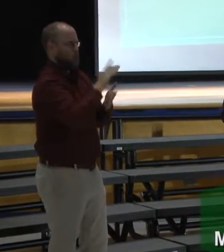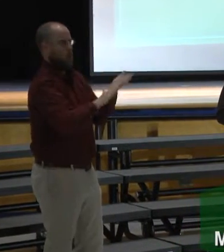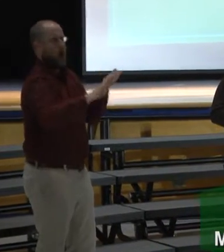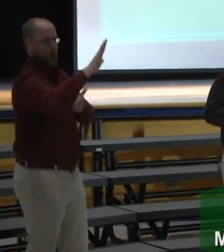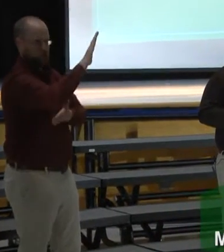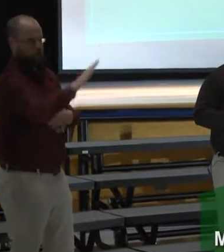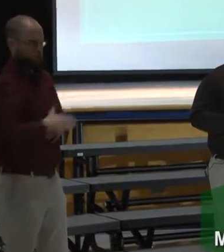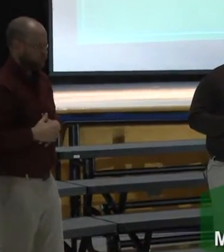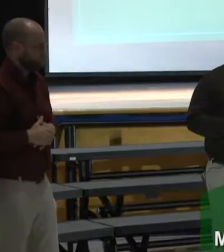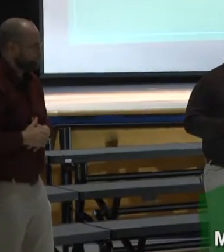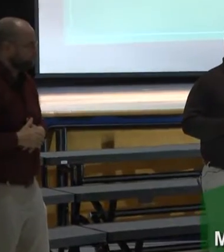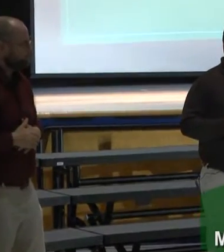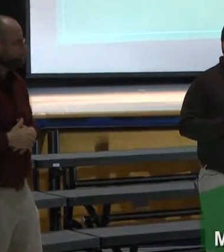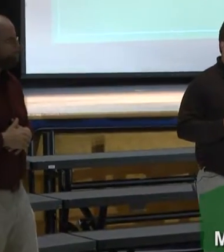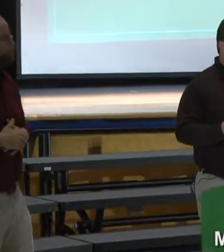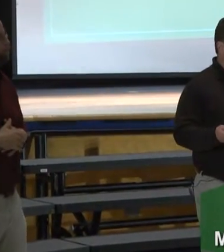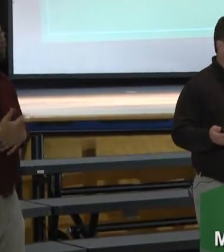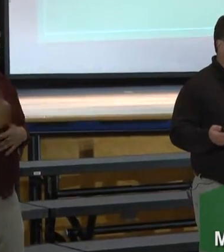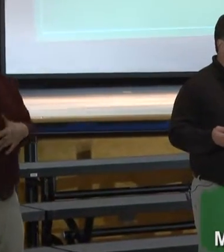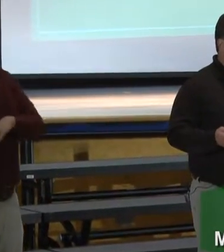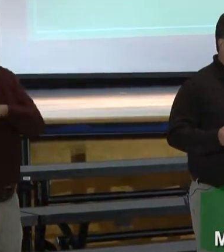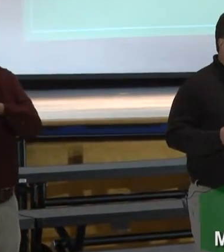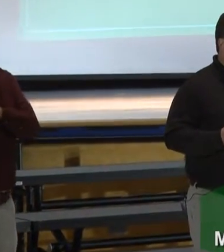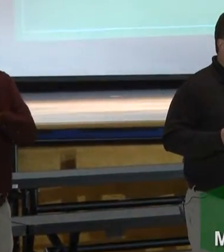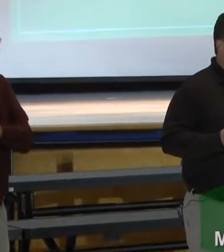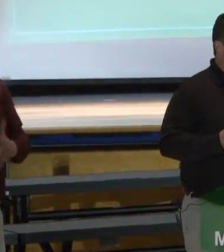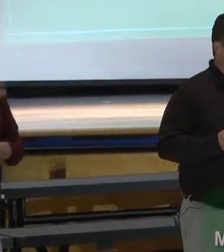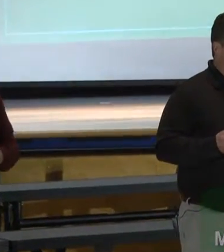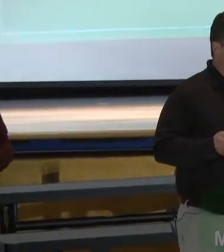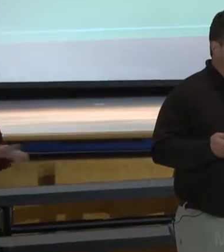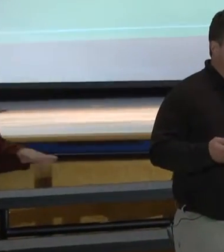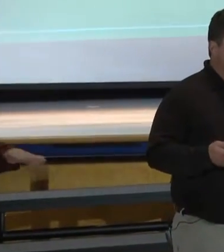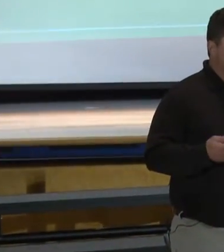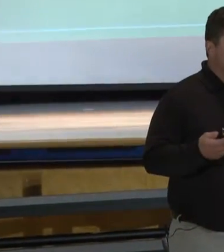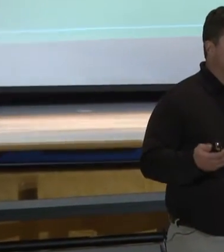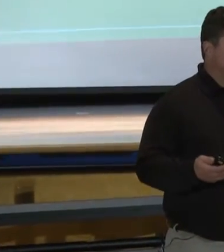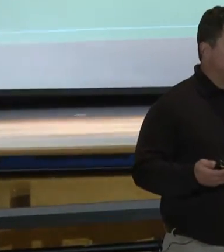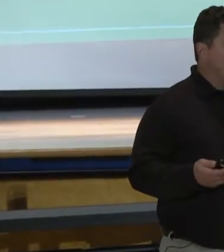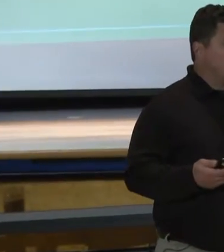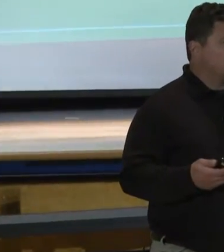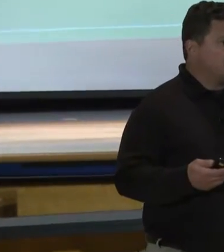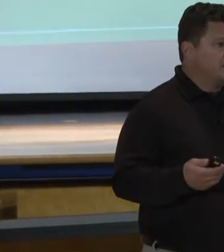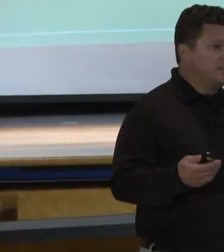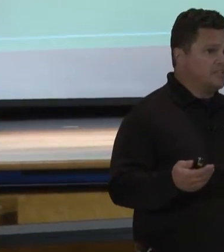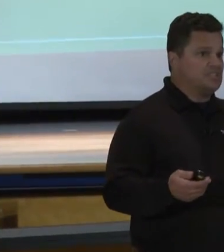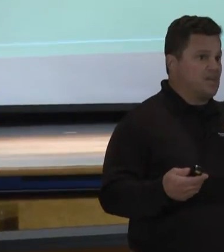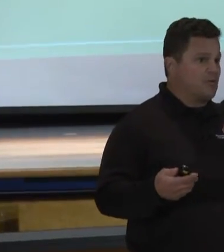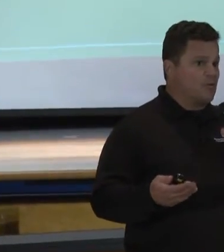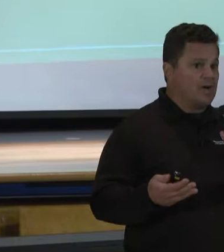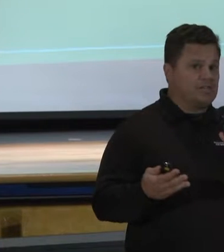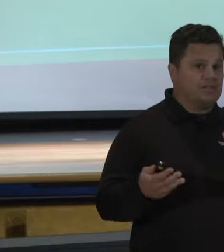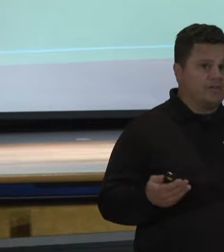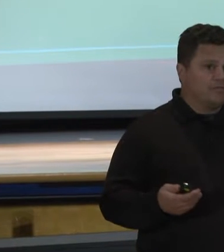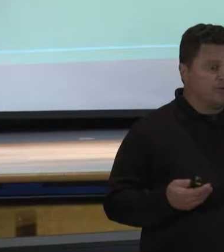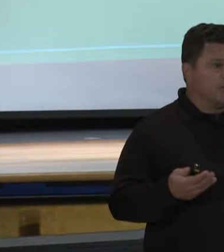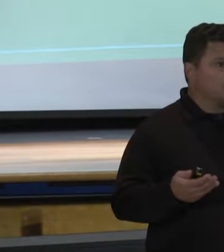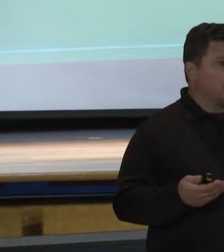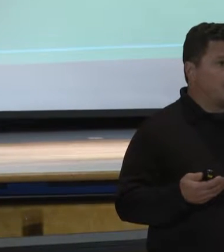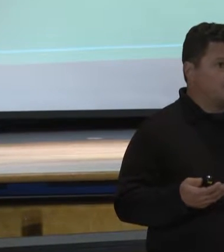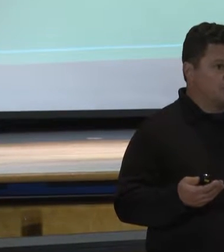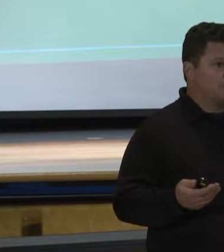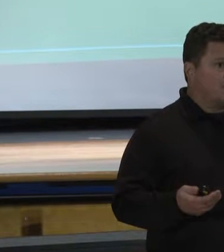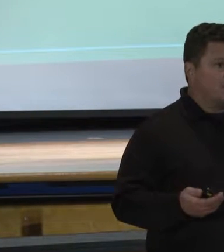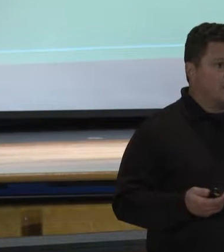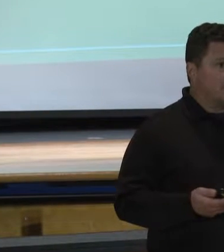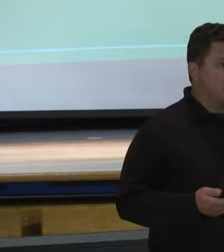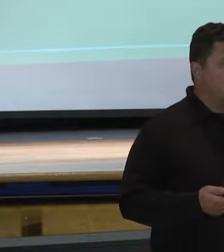along, there may be some times where I seem to go too fast or it raises a question. If it's a general question, feel free and we'll try